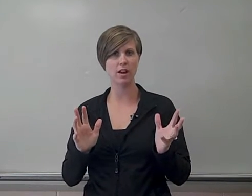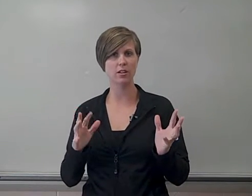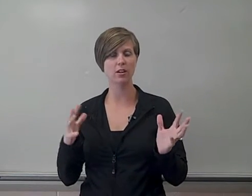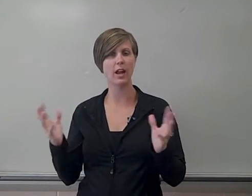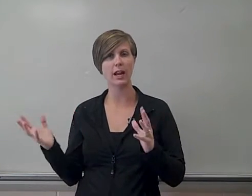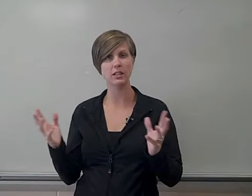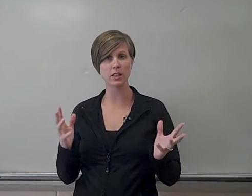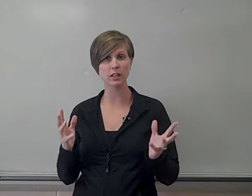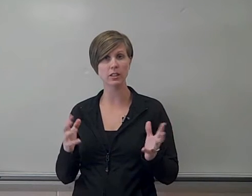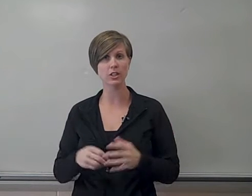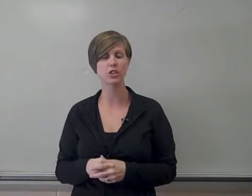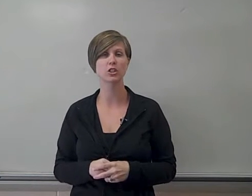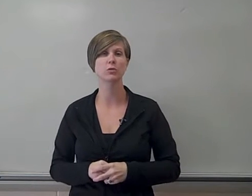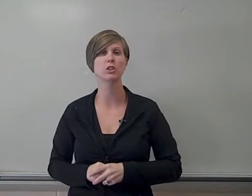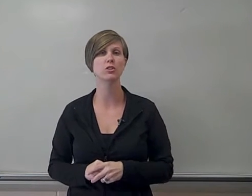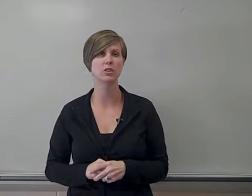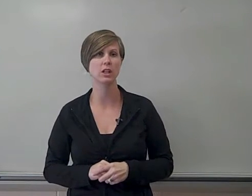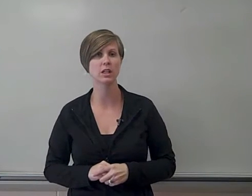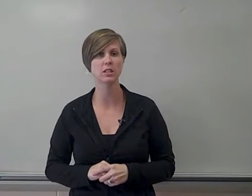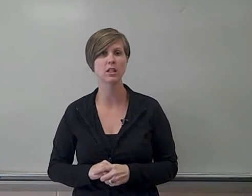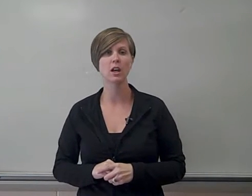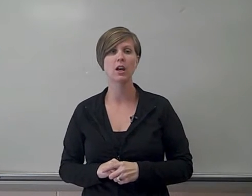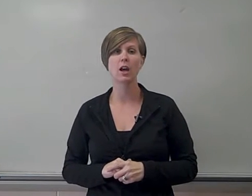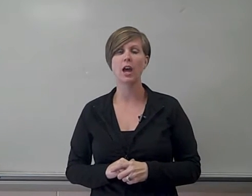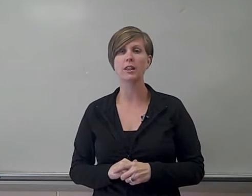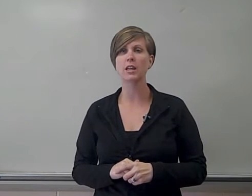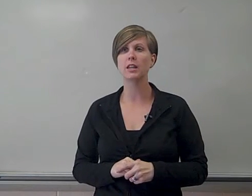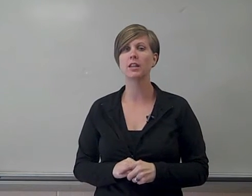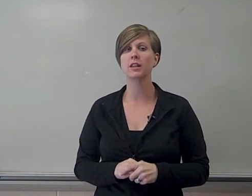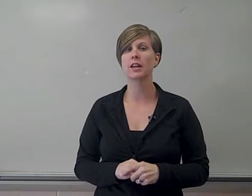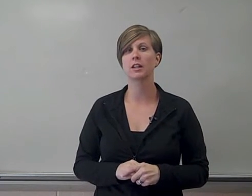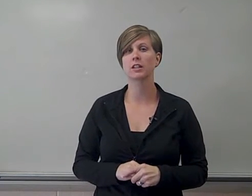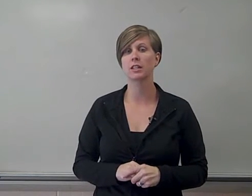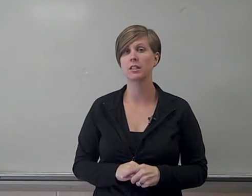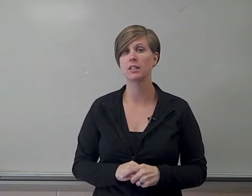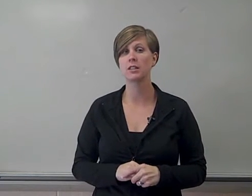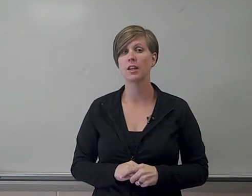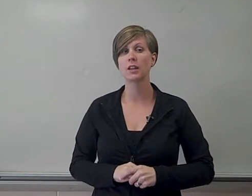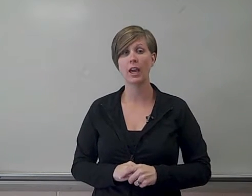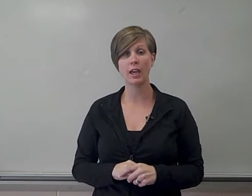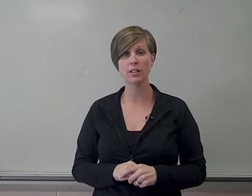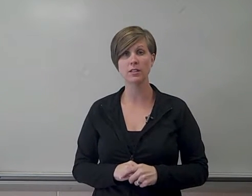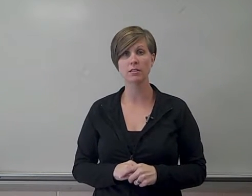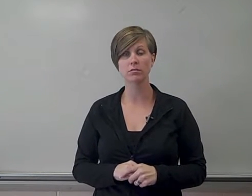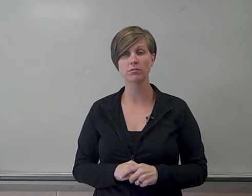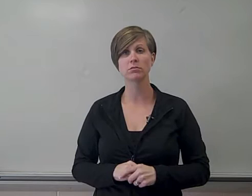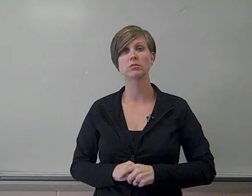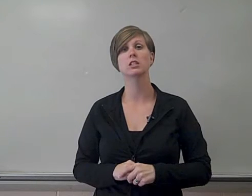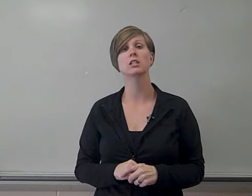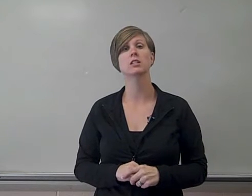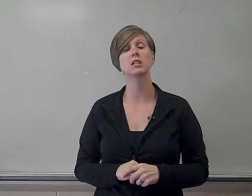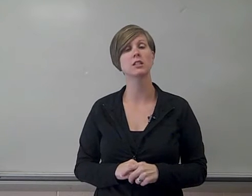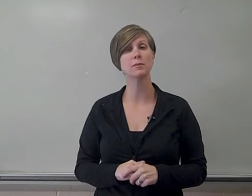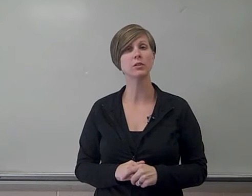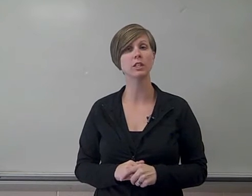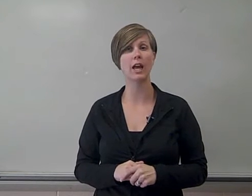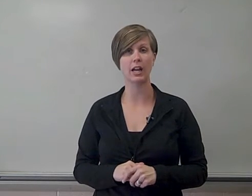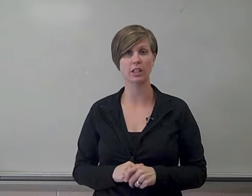ASL and English when using it. And then there is CASE, which is Conceptually